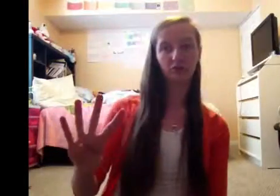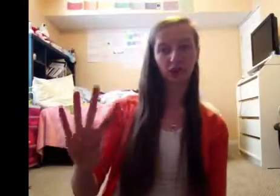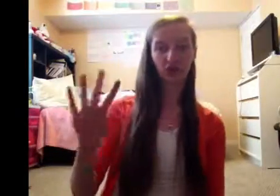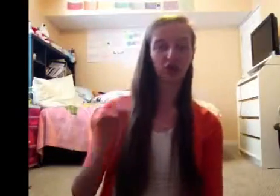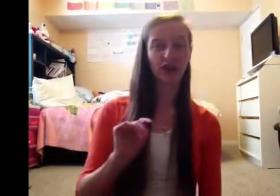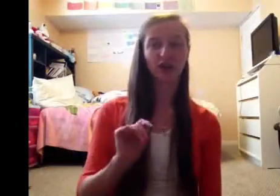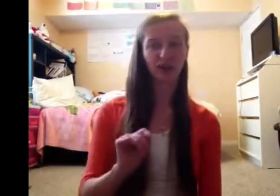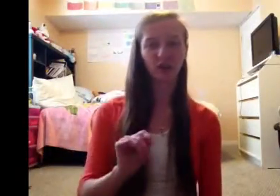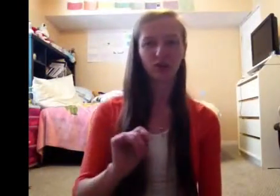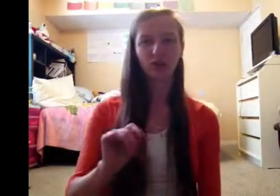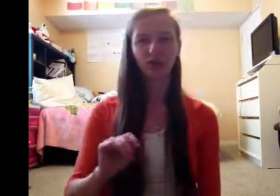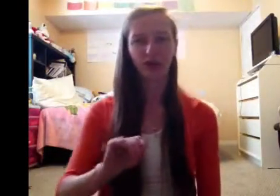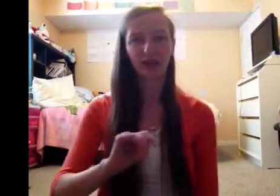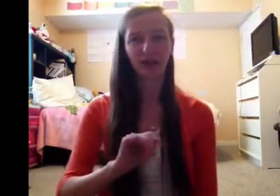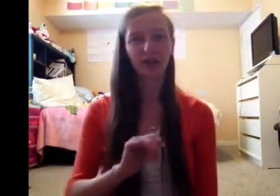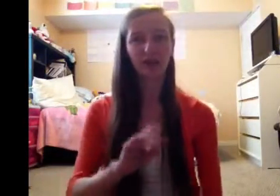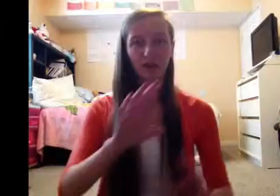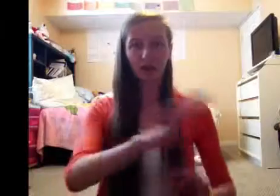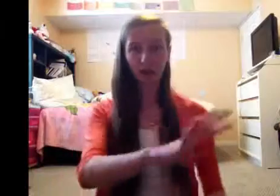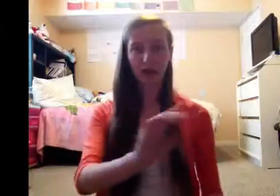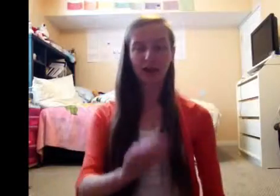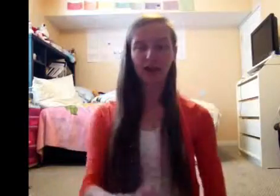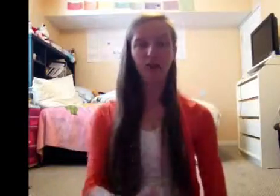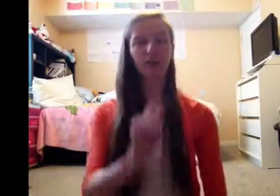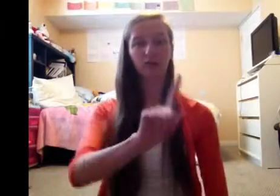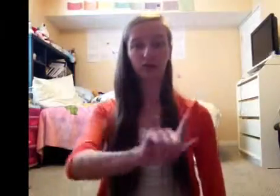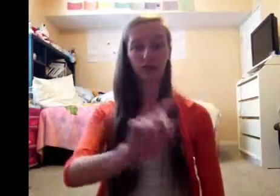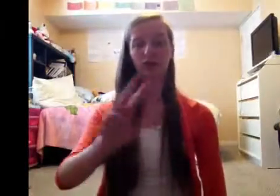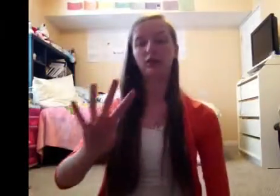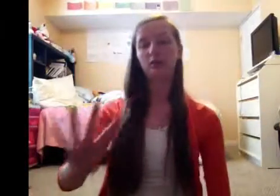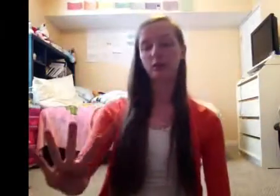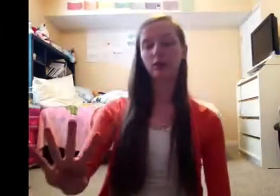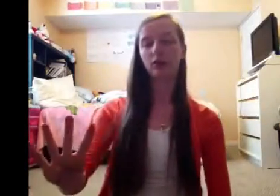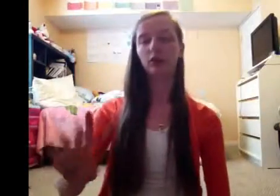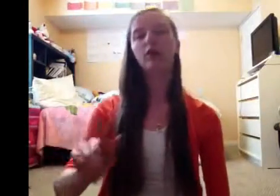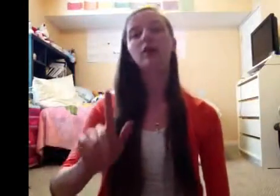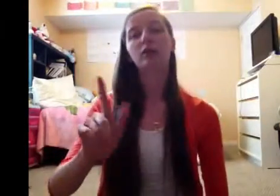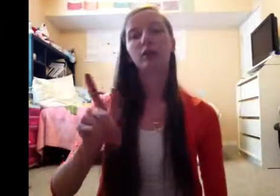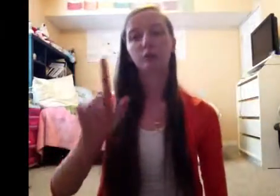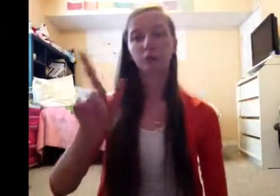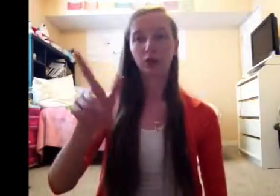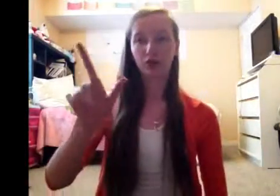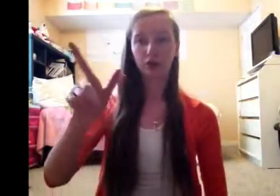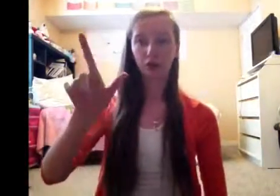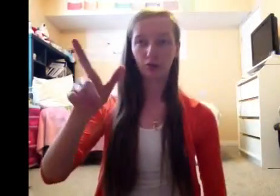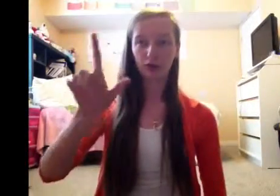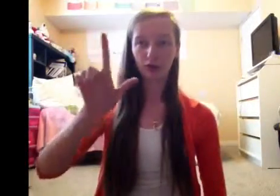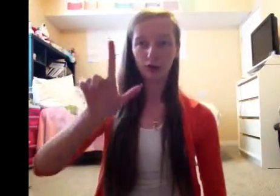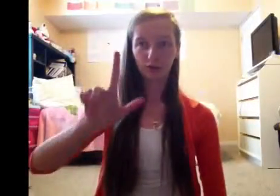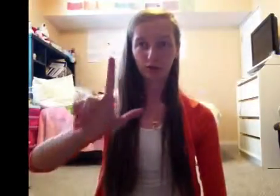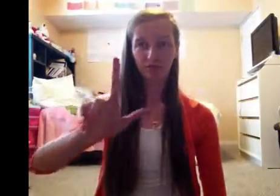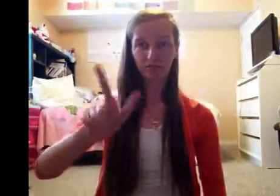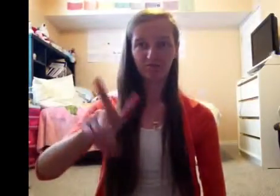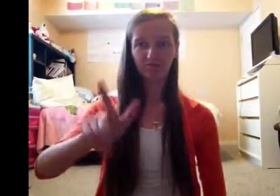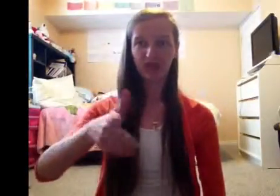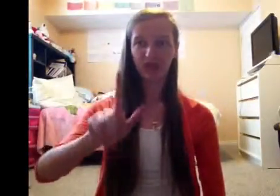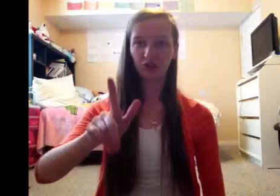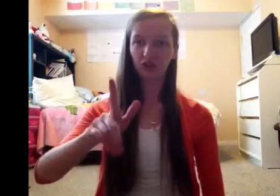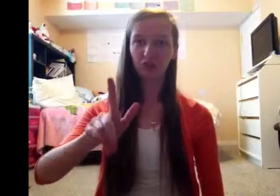have to do it kind of next to each other, like you're writing it out. It's like 24. But you have to use the little L shape.